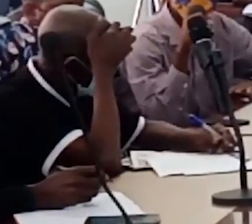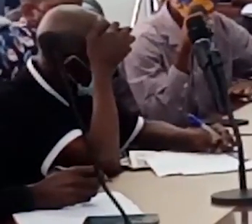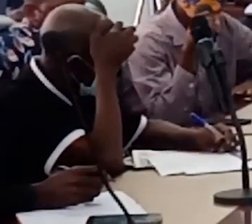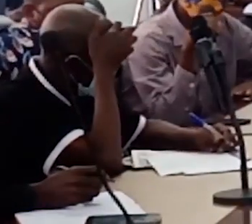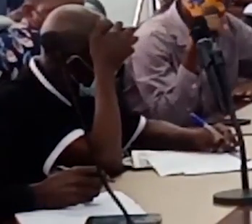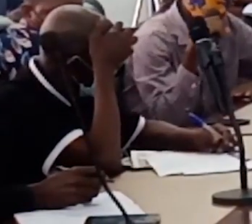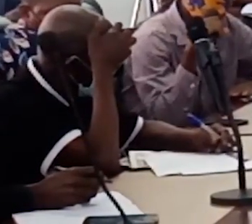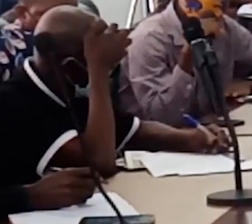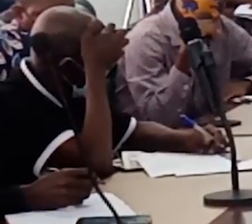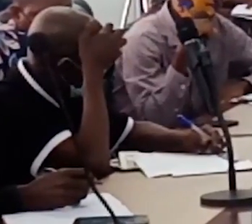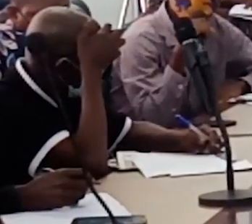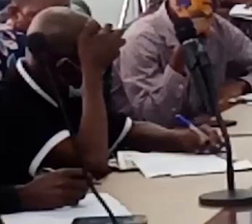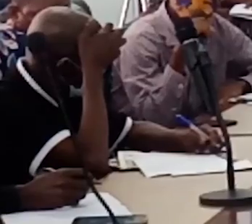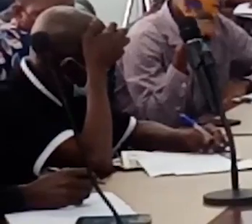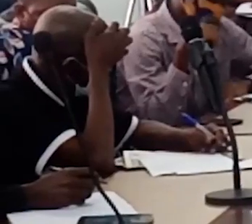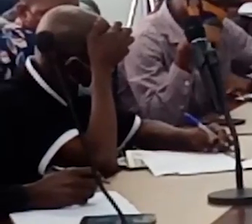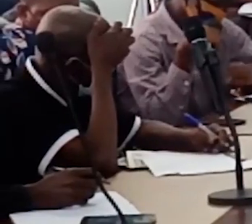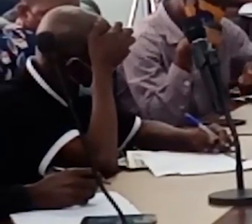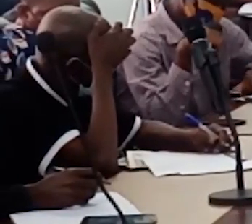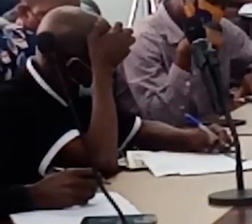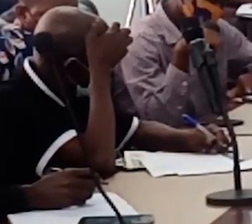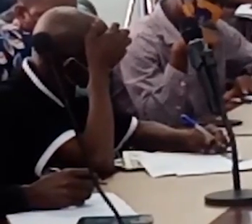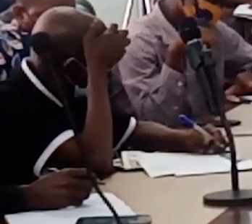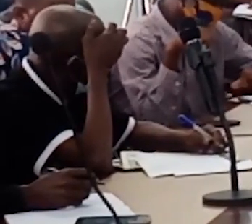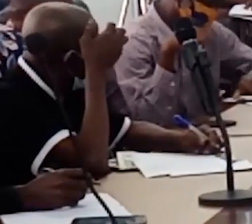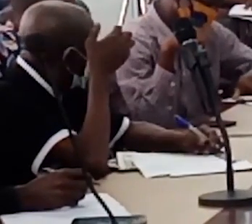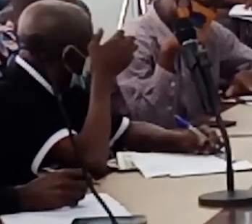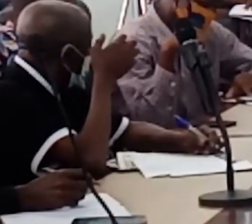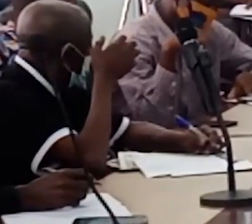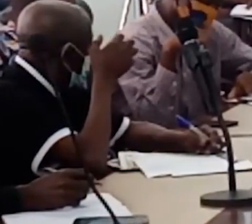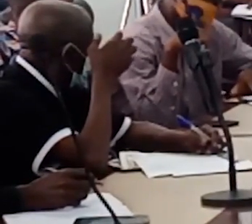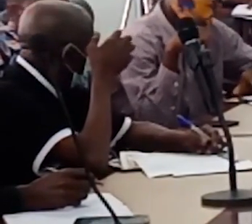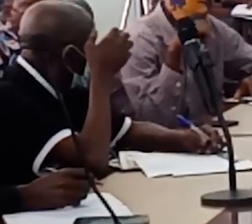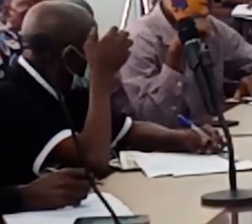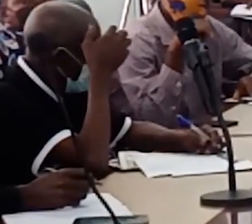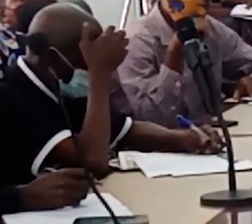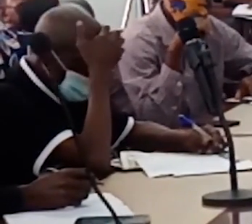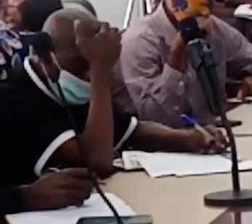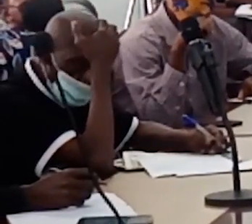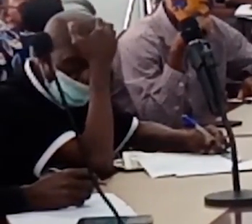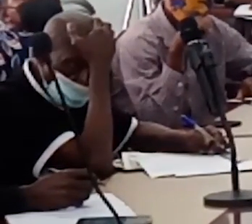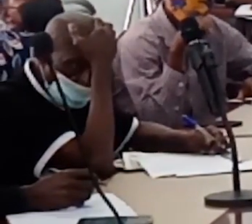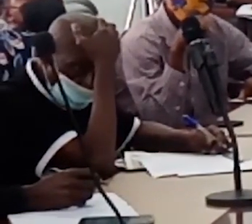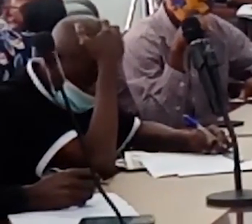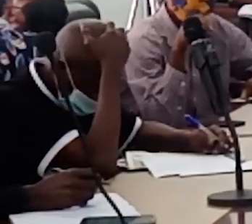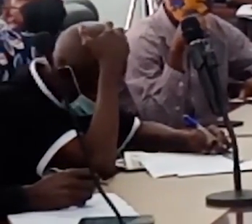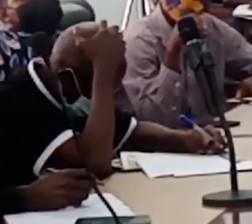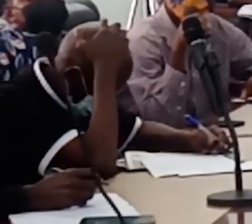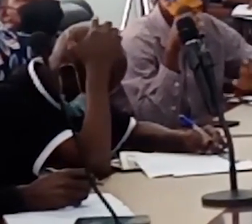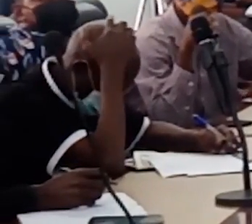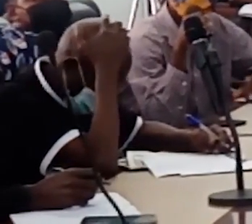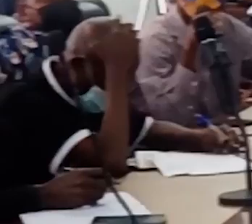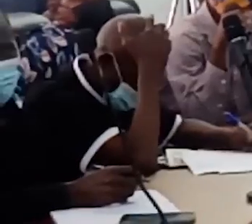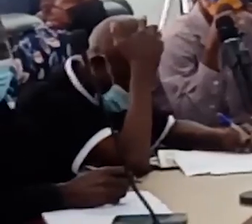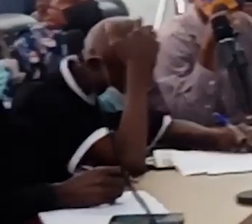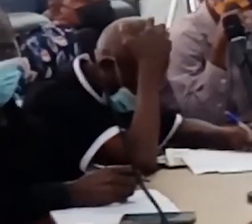Which area around the Western area that you can find this high number of people in quarantine